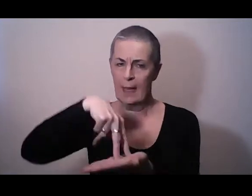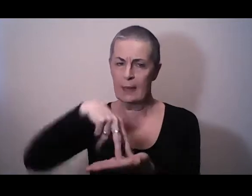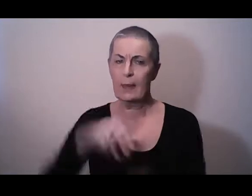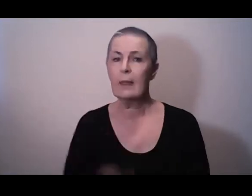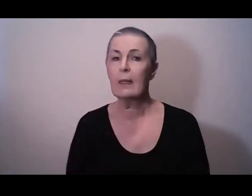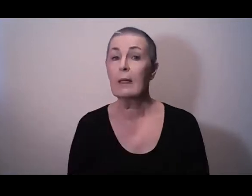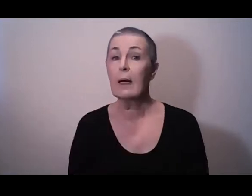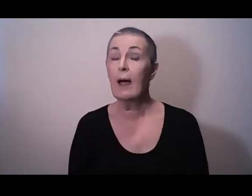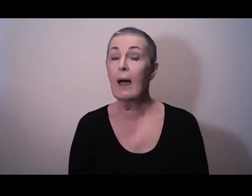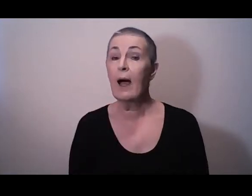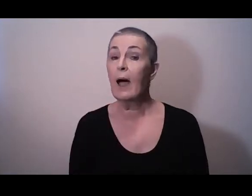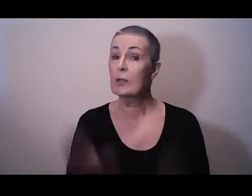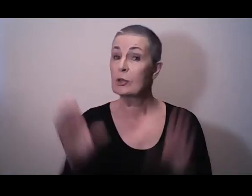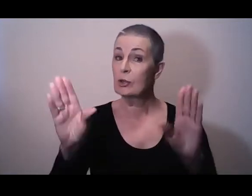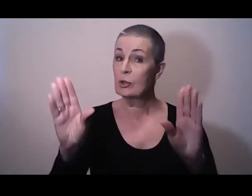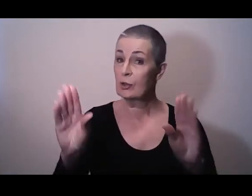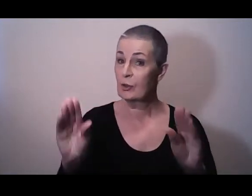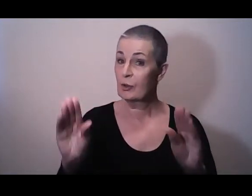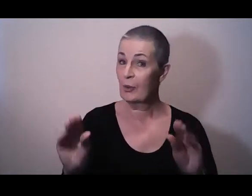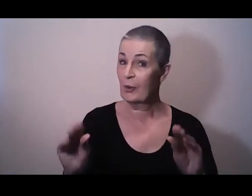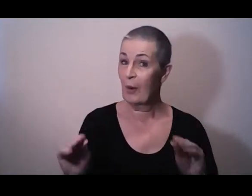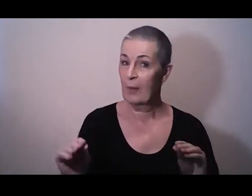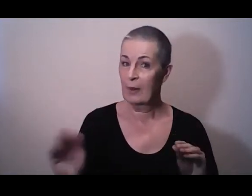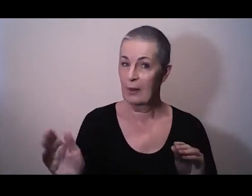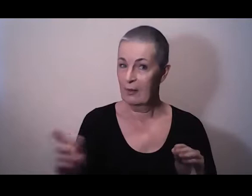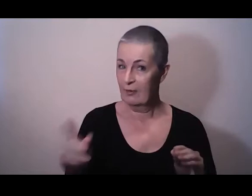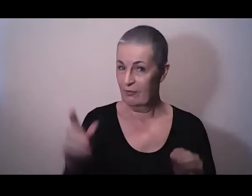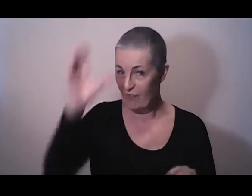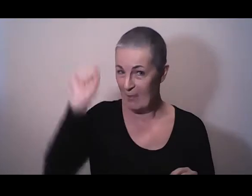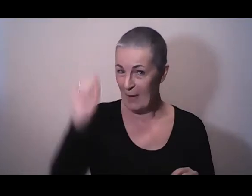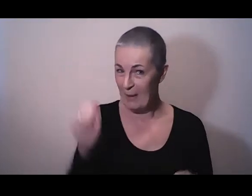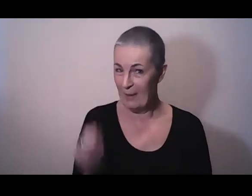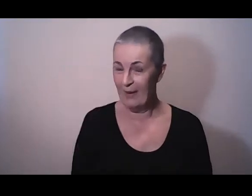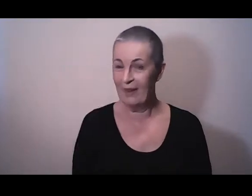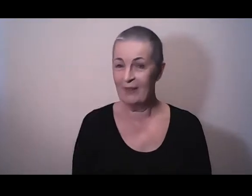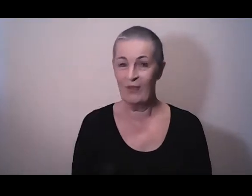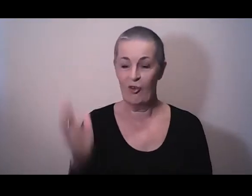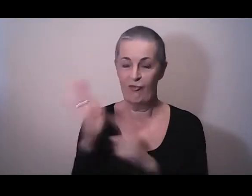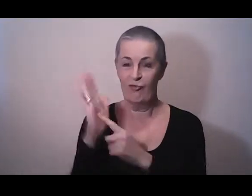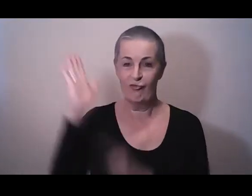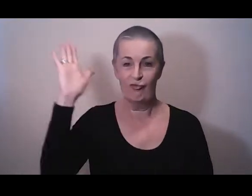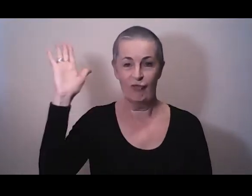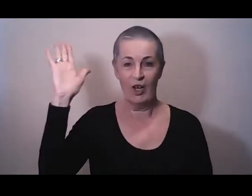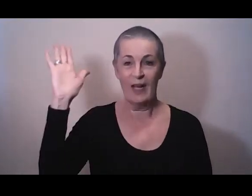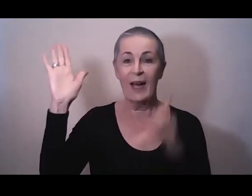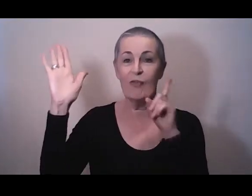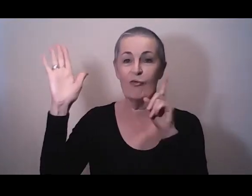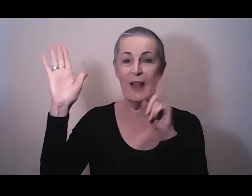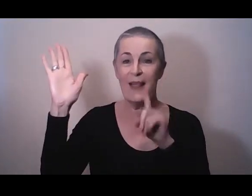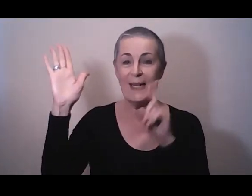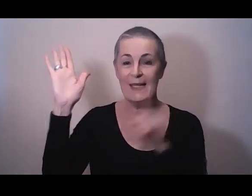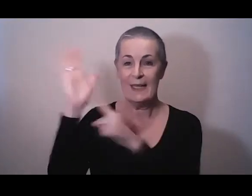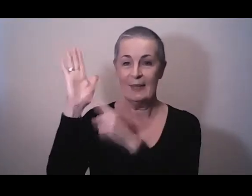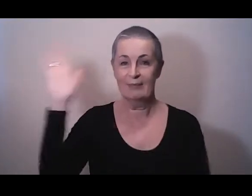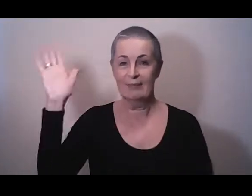And now to stop, gather the energy to your lower cauldron. Right hand first for ladies,